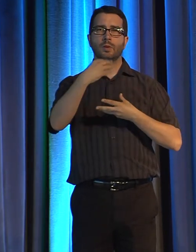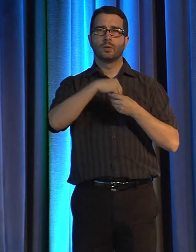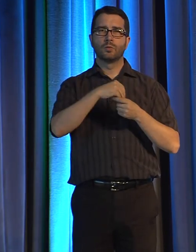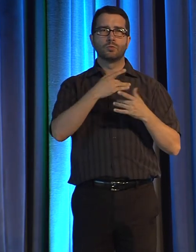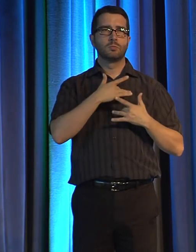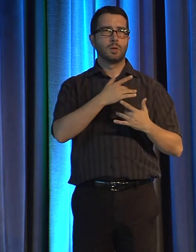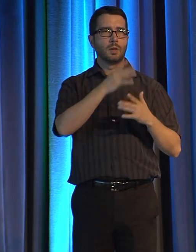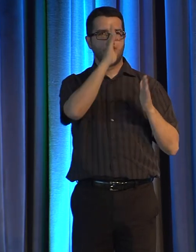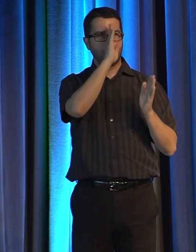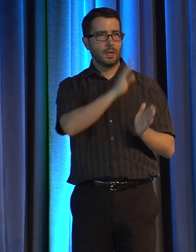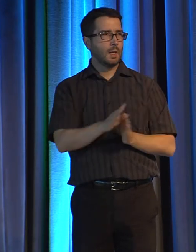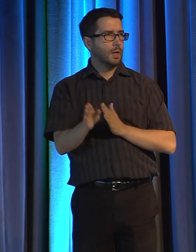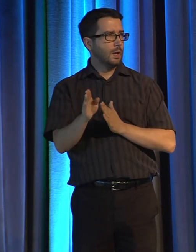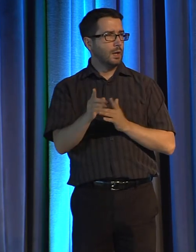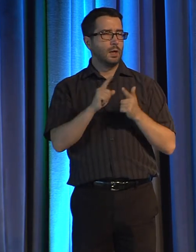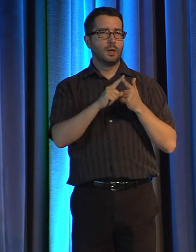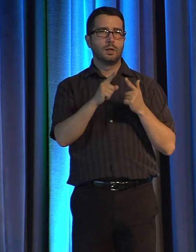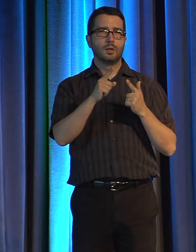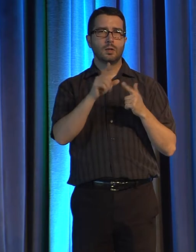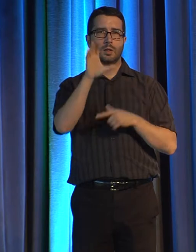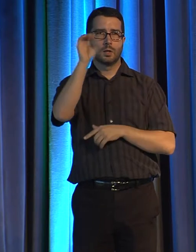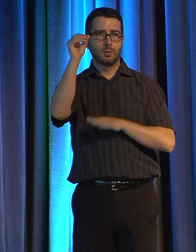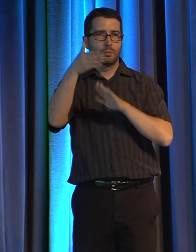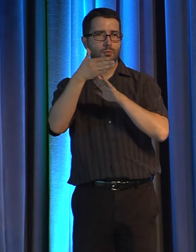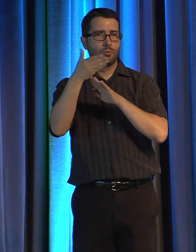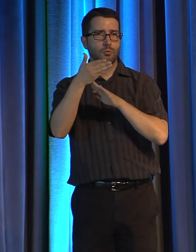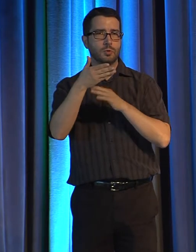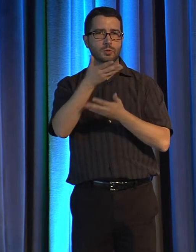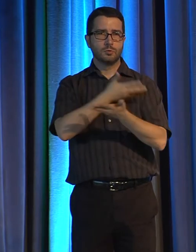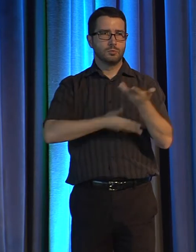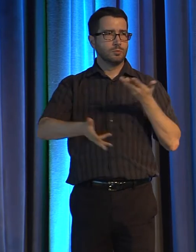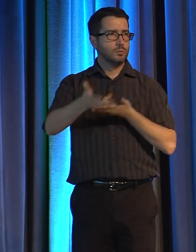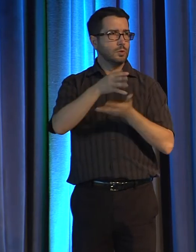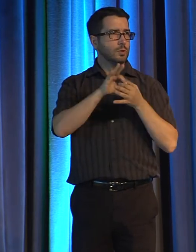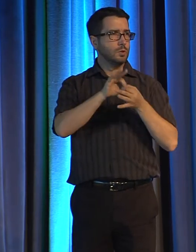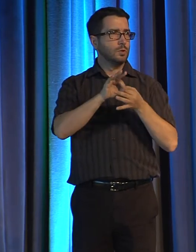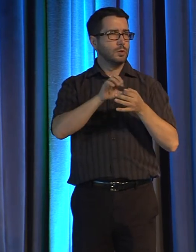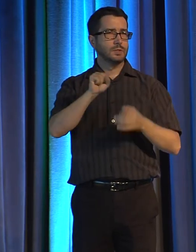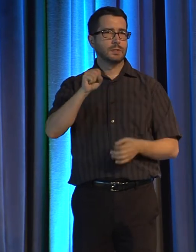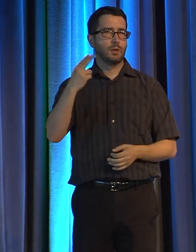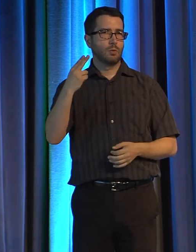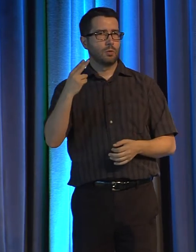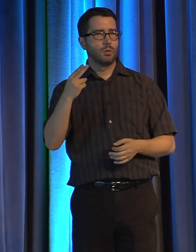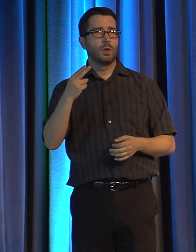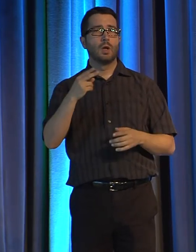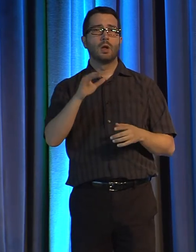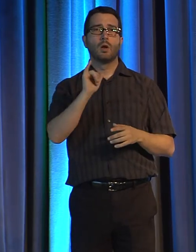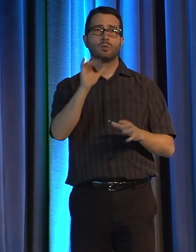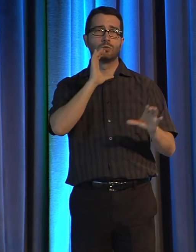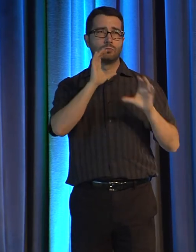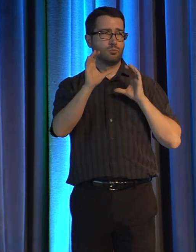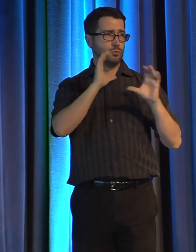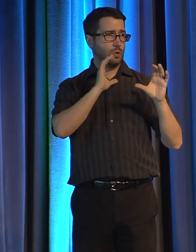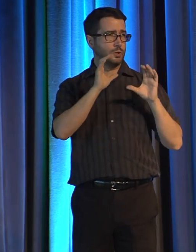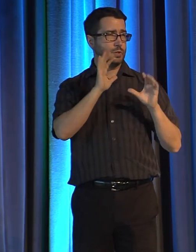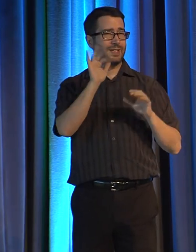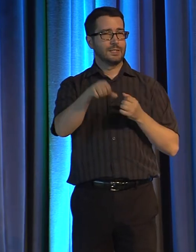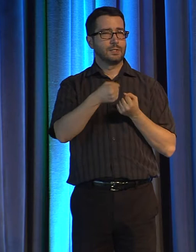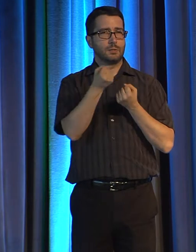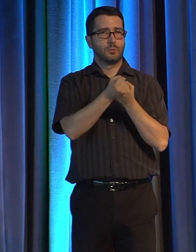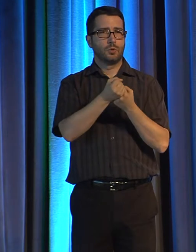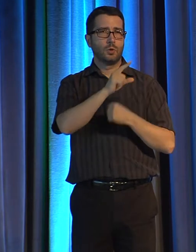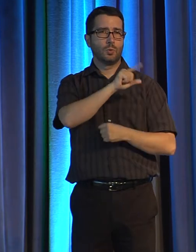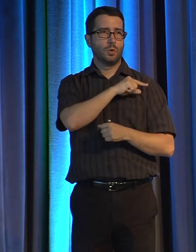strategic plans, corporate performance, stakeholder relations, and communications. These all support quality improvement and